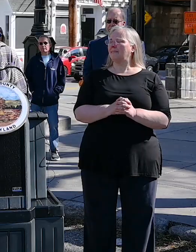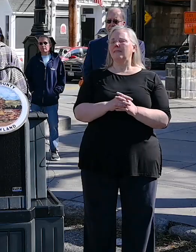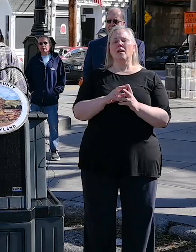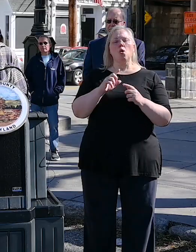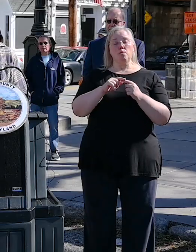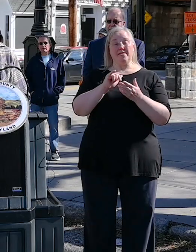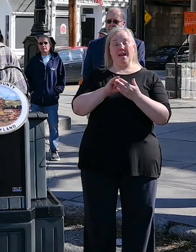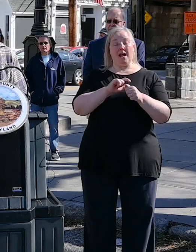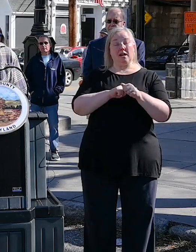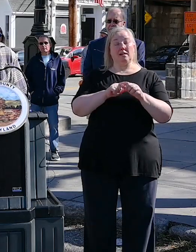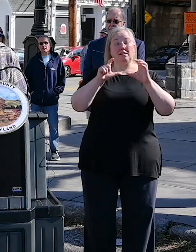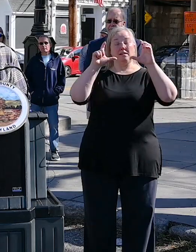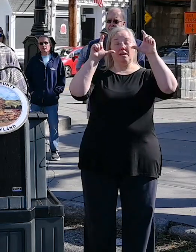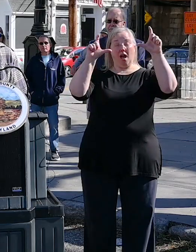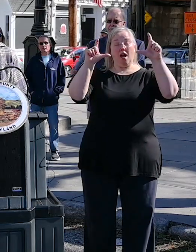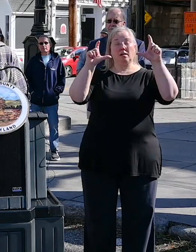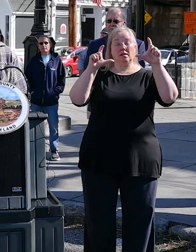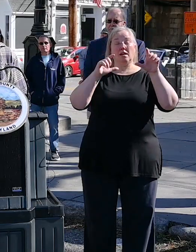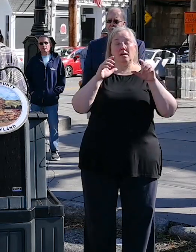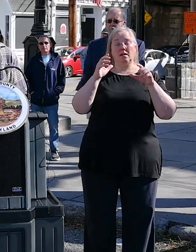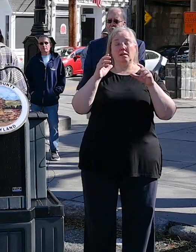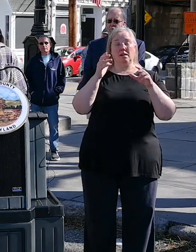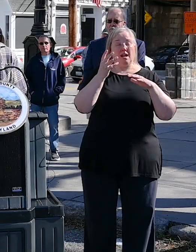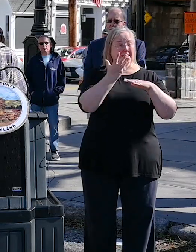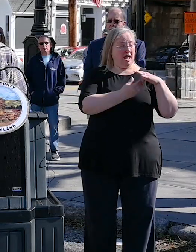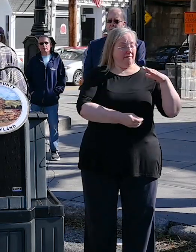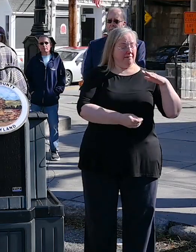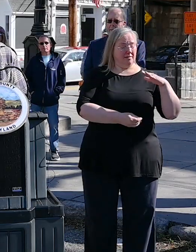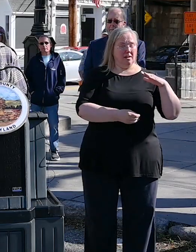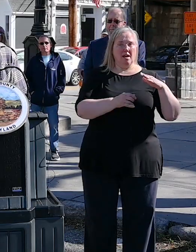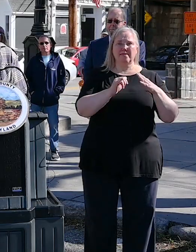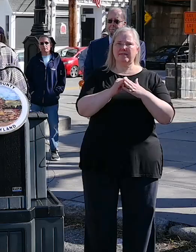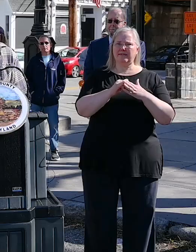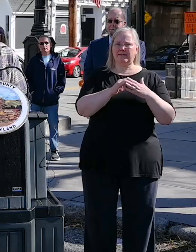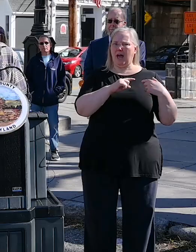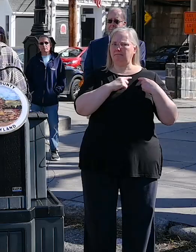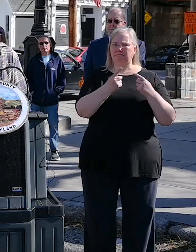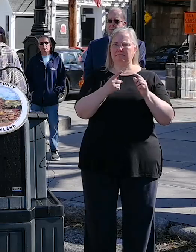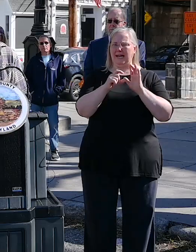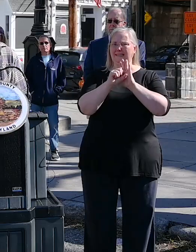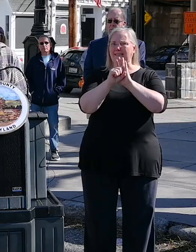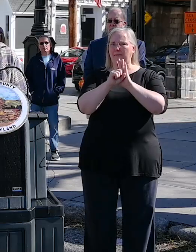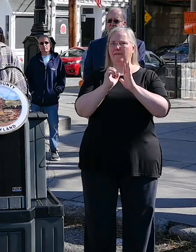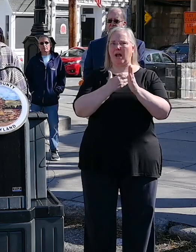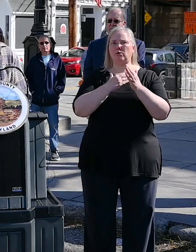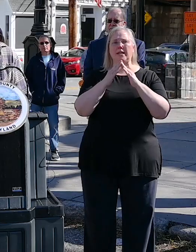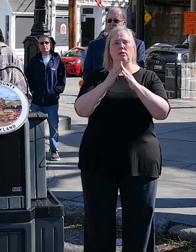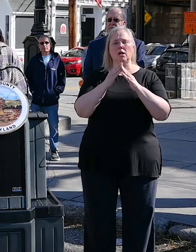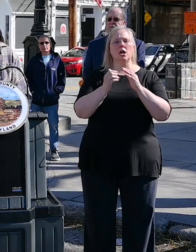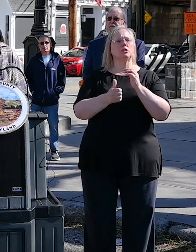when that clock left, it was a symbol of our town. It was the most clear symbol of our town.